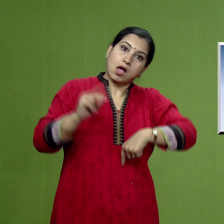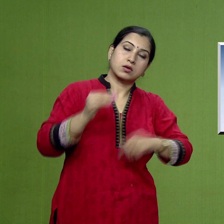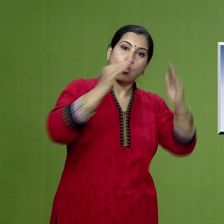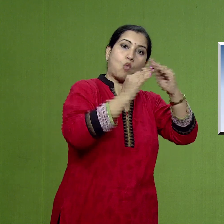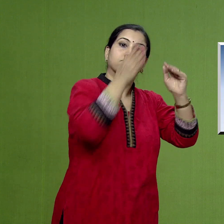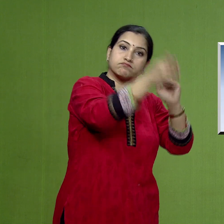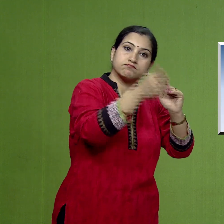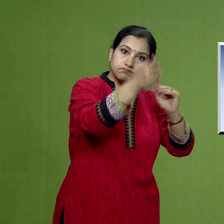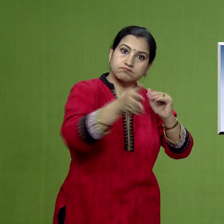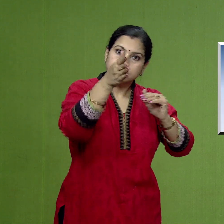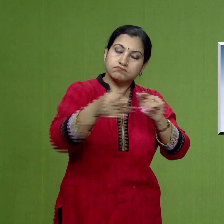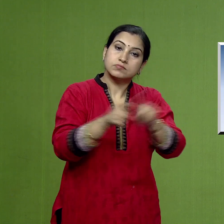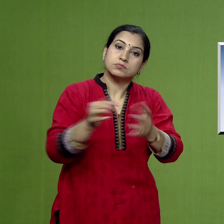every 10 years.